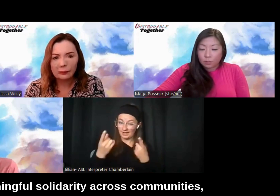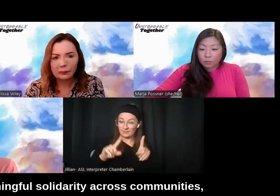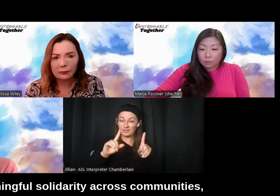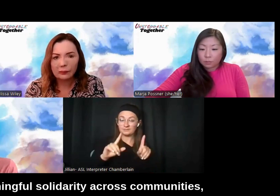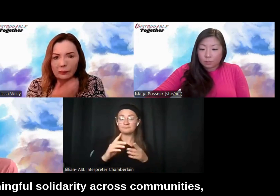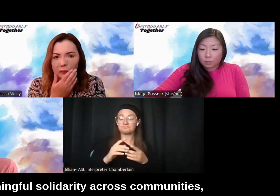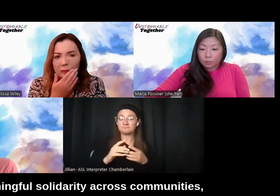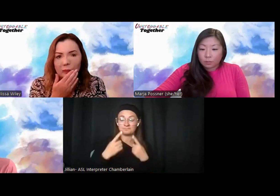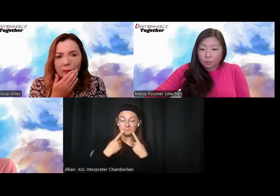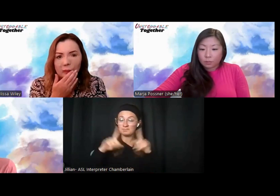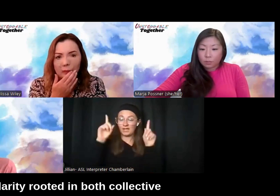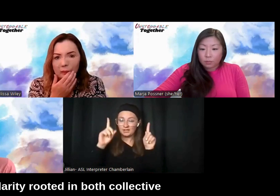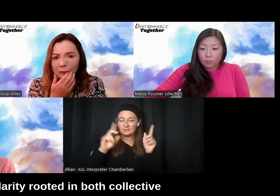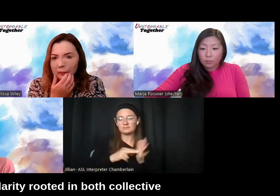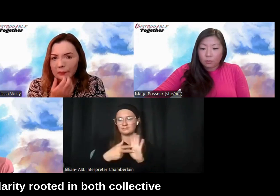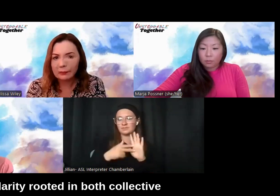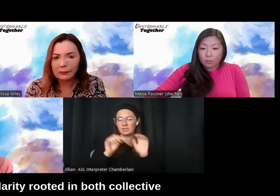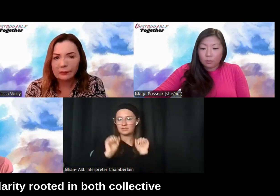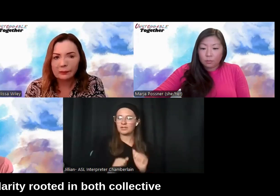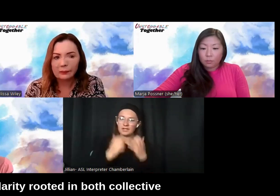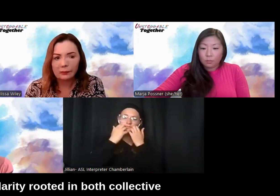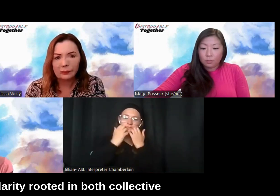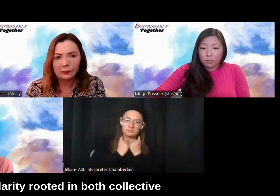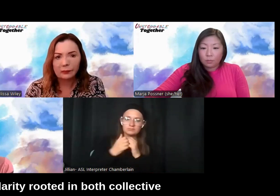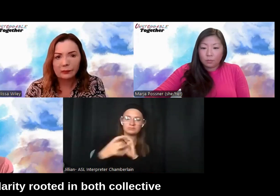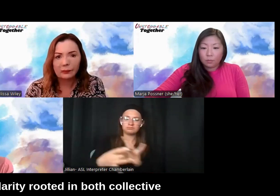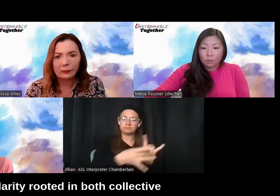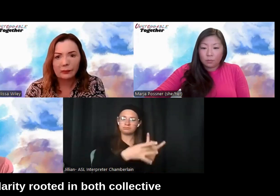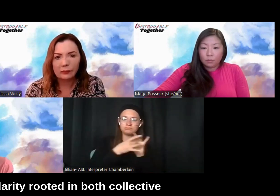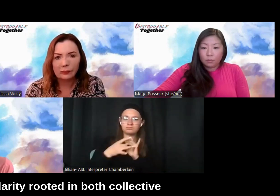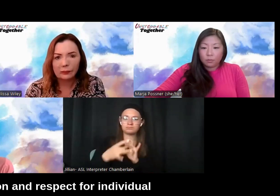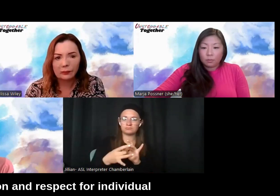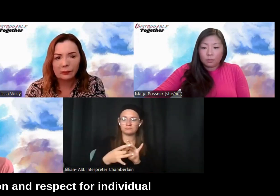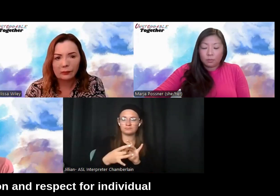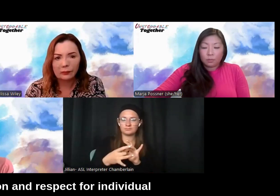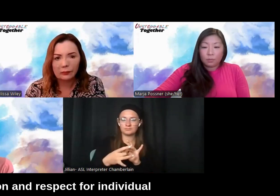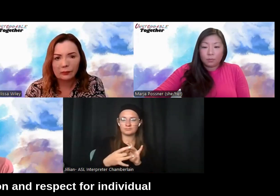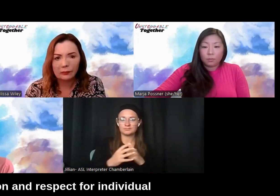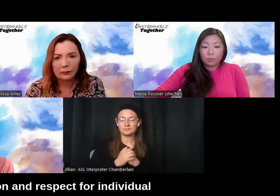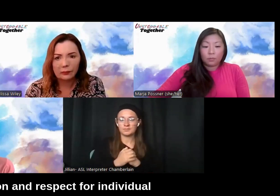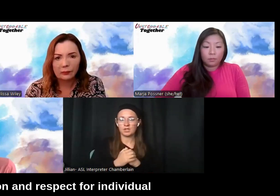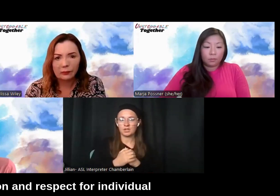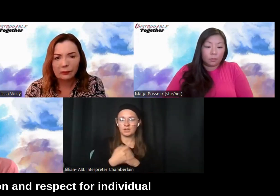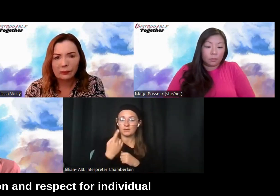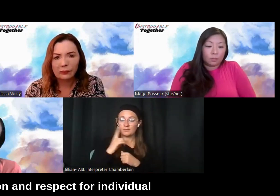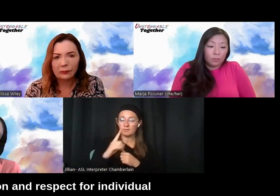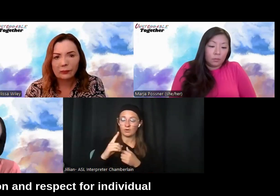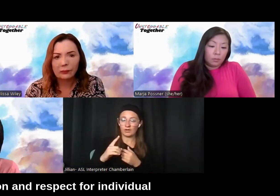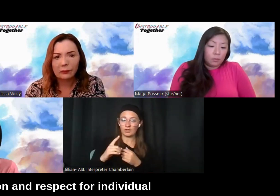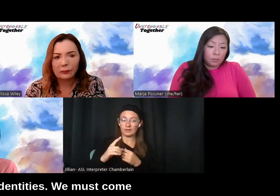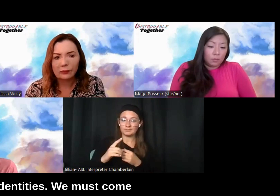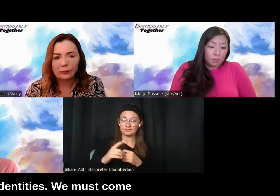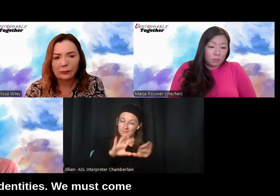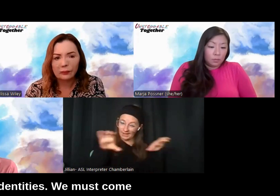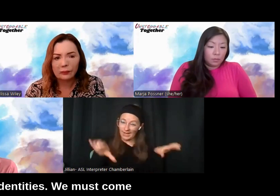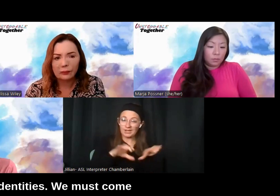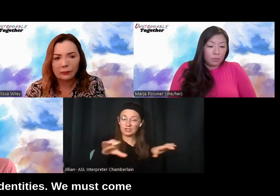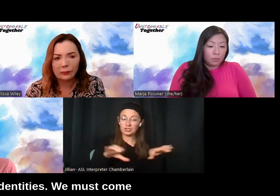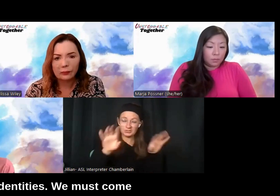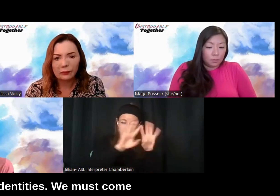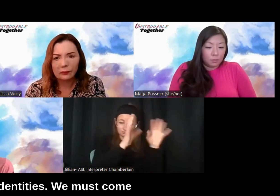solidarity across communities, a solidarity rooted in both collective action and respect for